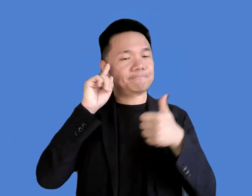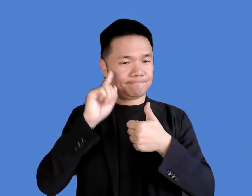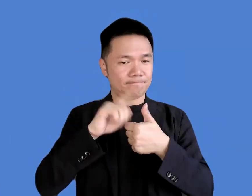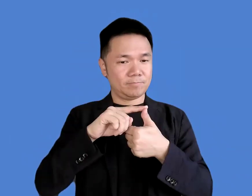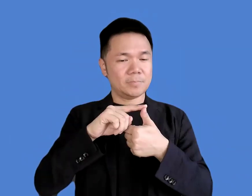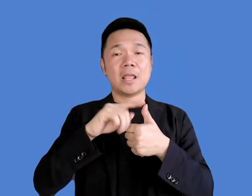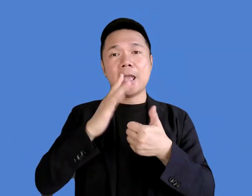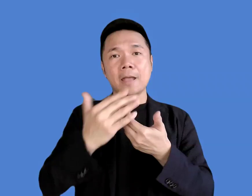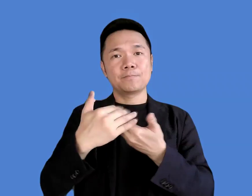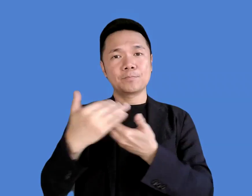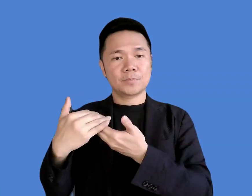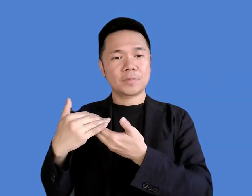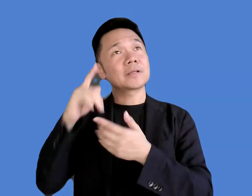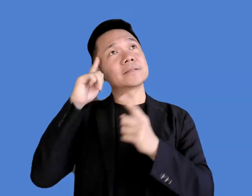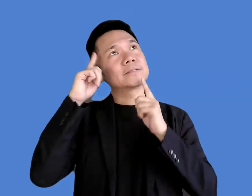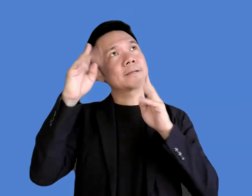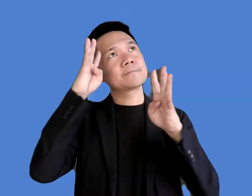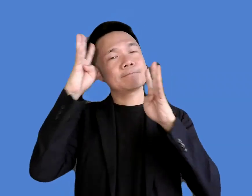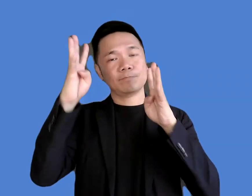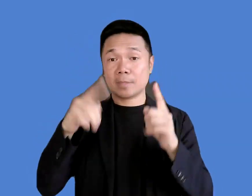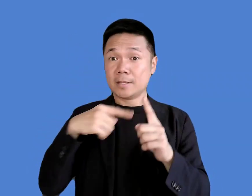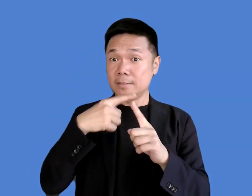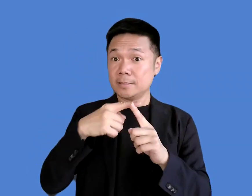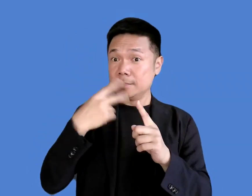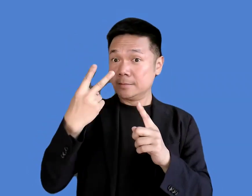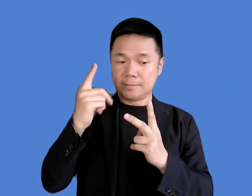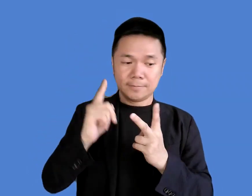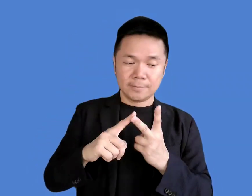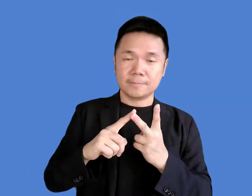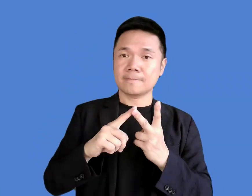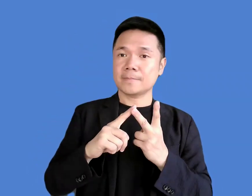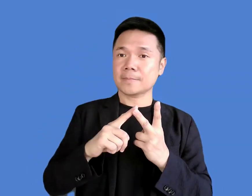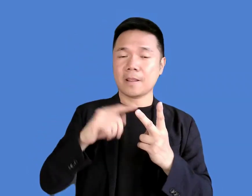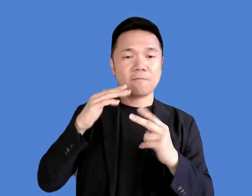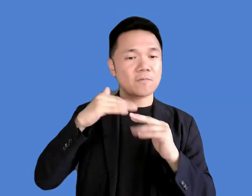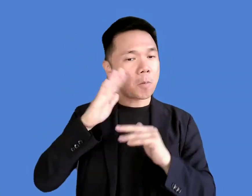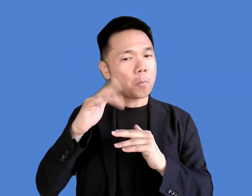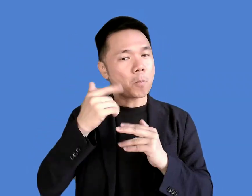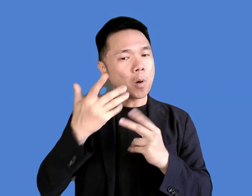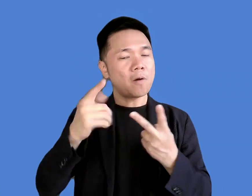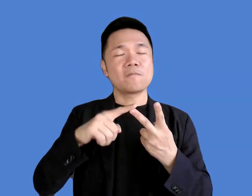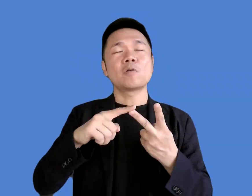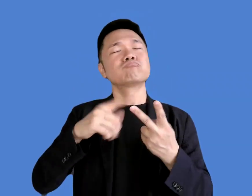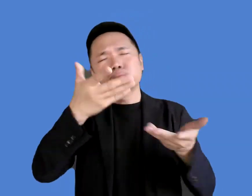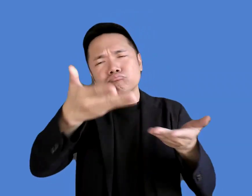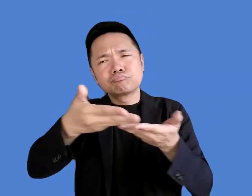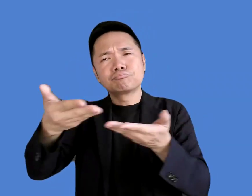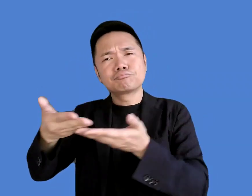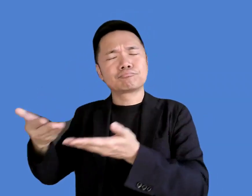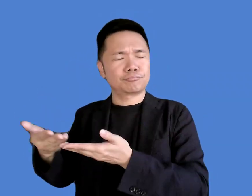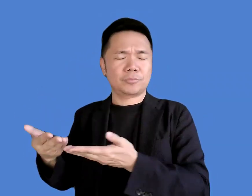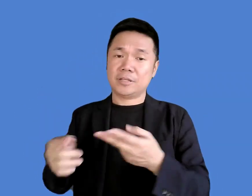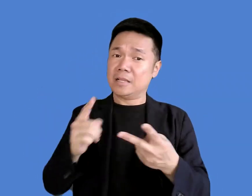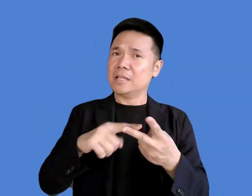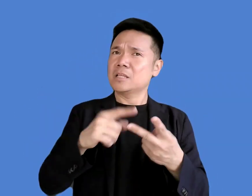an action phase of innovation labs, and then we look at moving towards recognition and recommendations. And this has a feedback